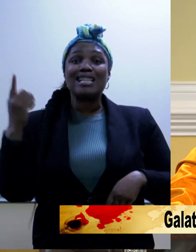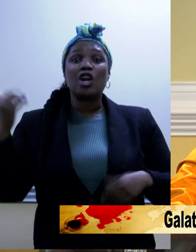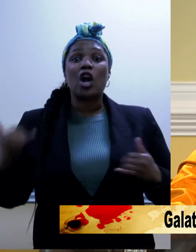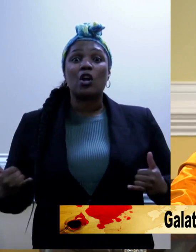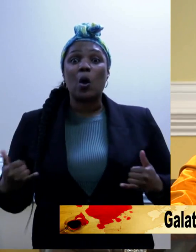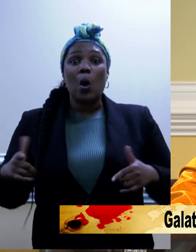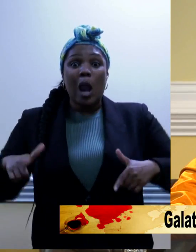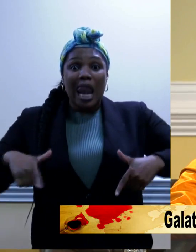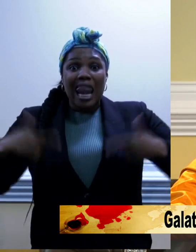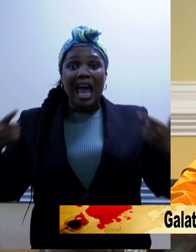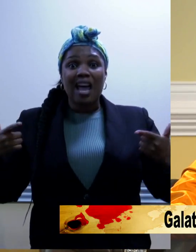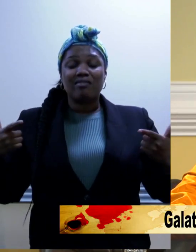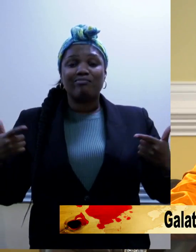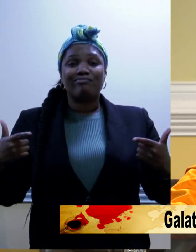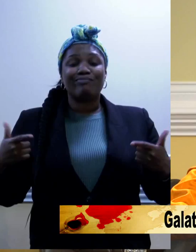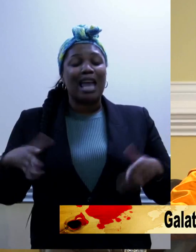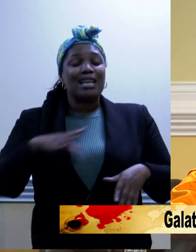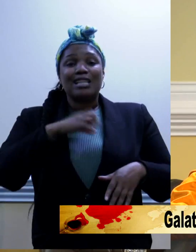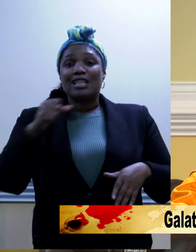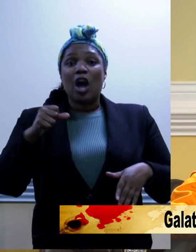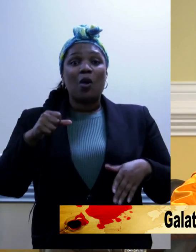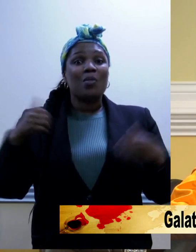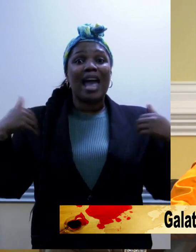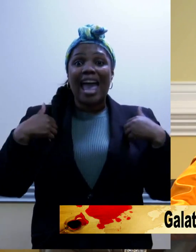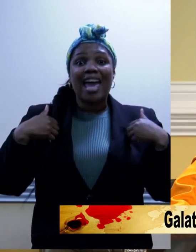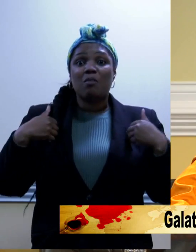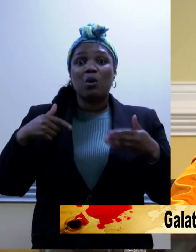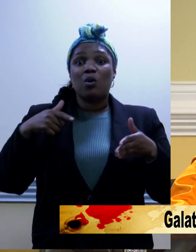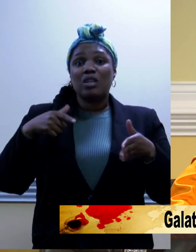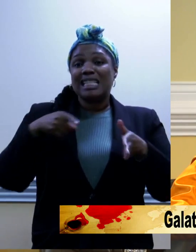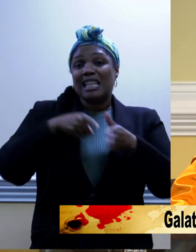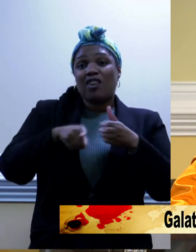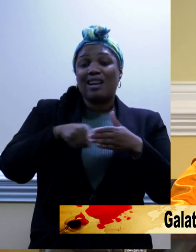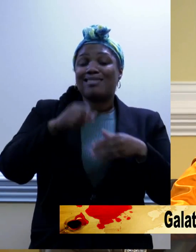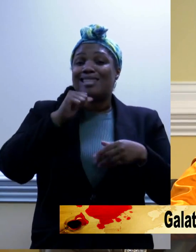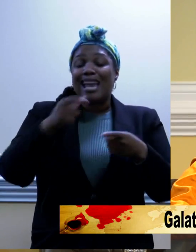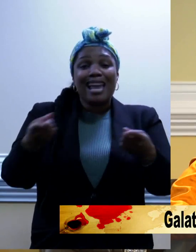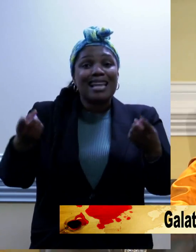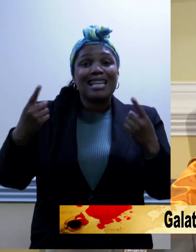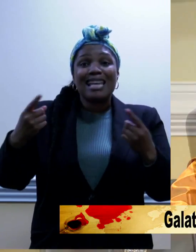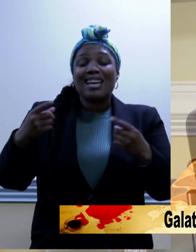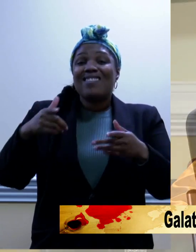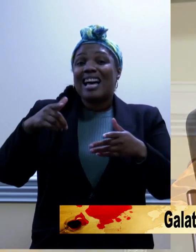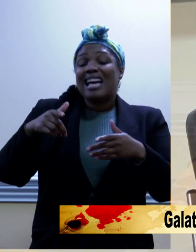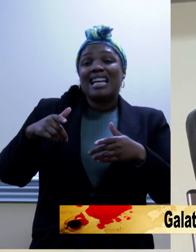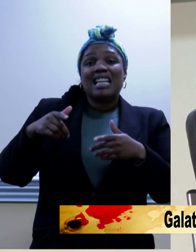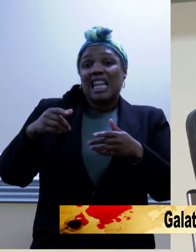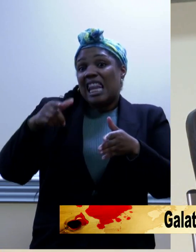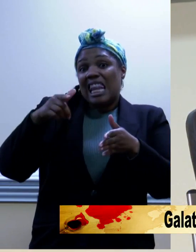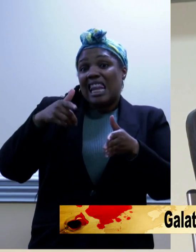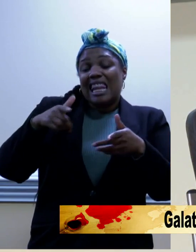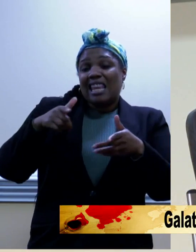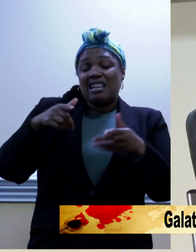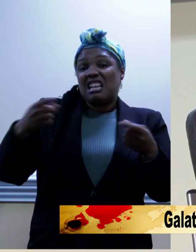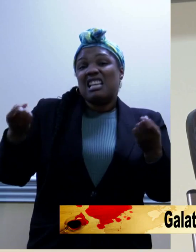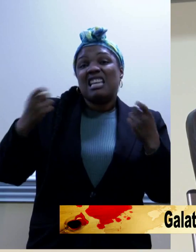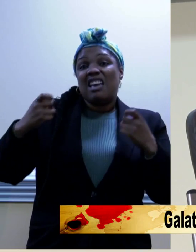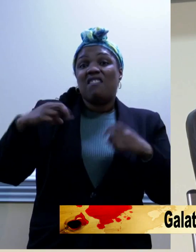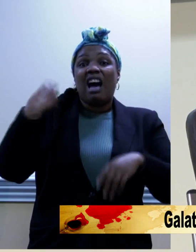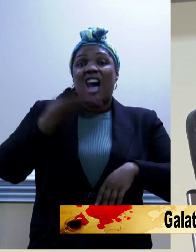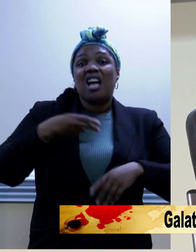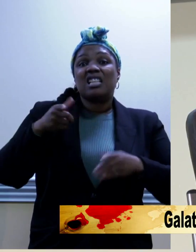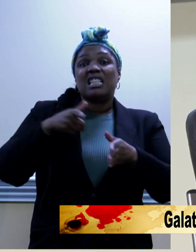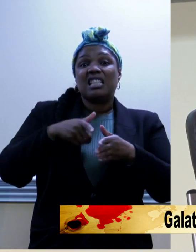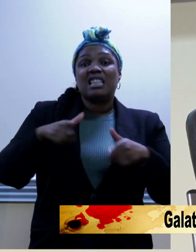wasn't nothing wrong with the law, the old problem it had, it couldn't give life. Go ahead and read. But the scripture has concluded all under